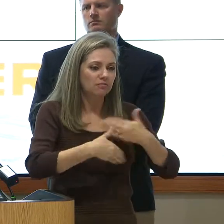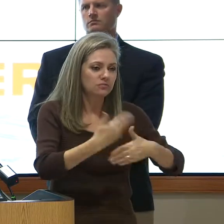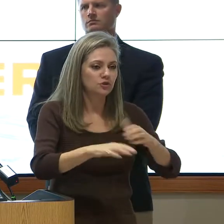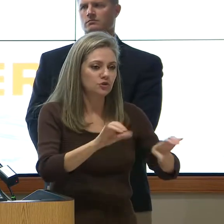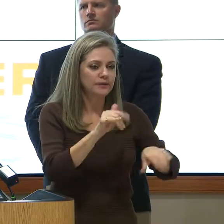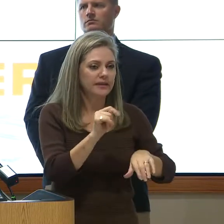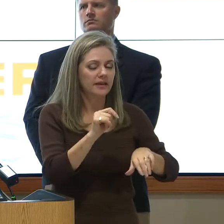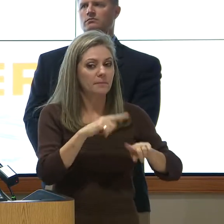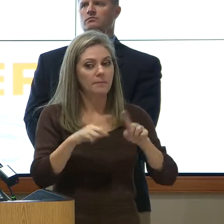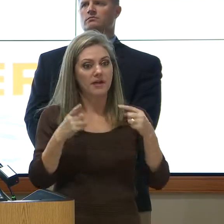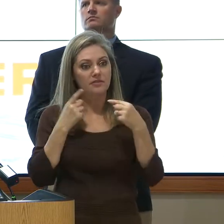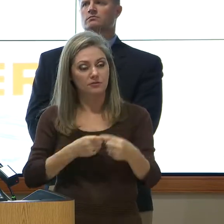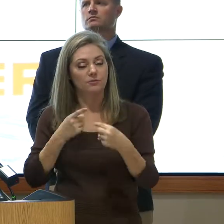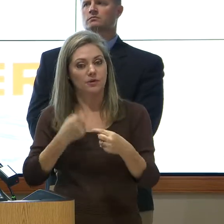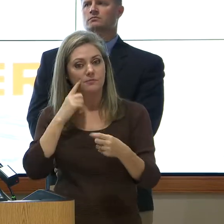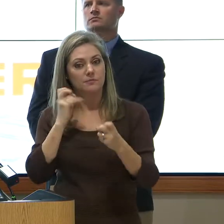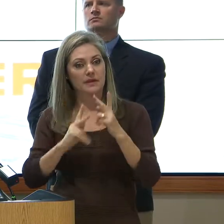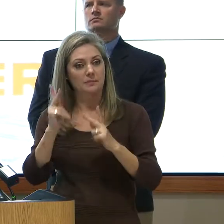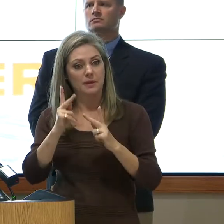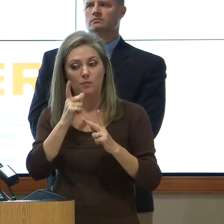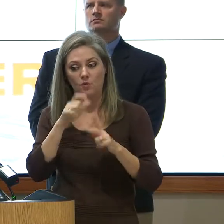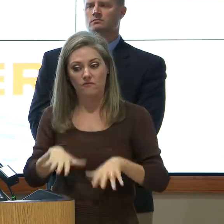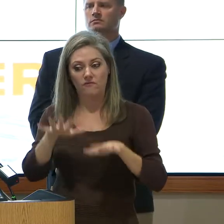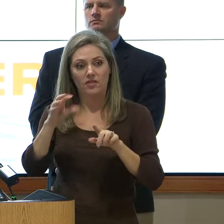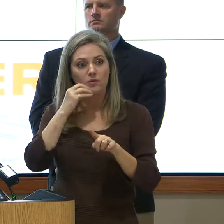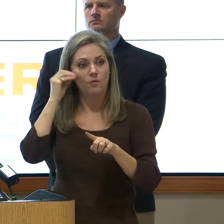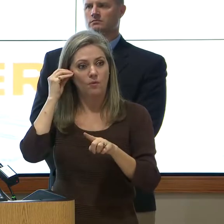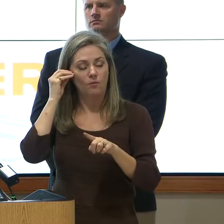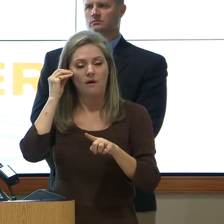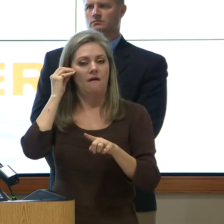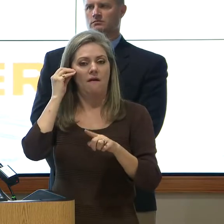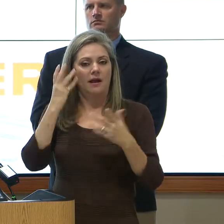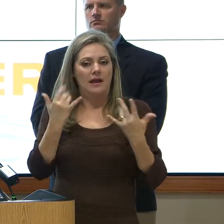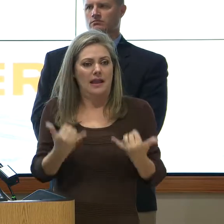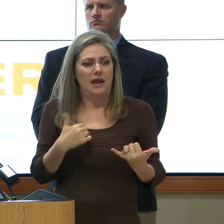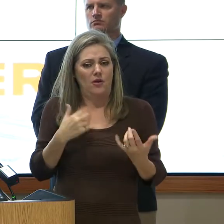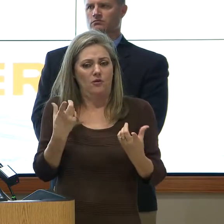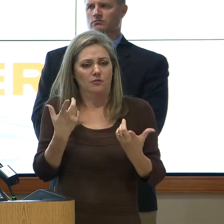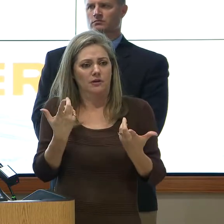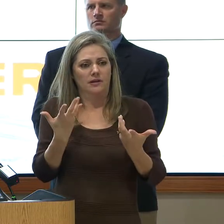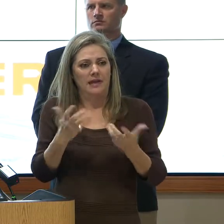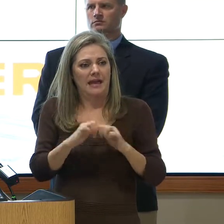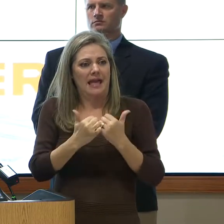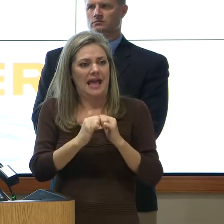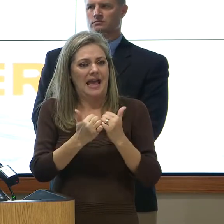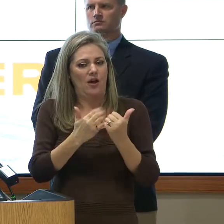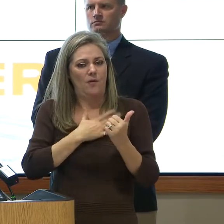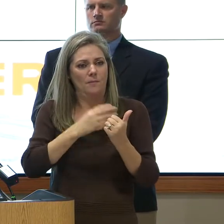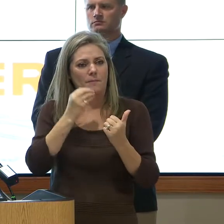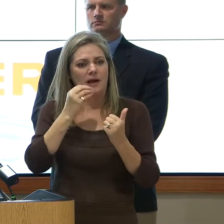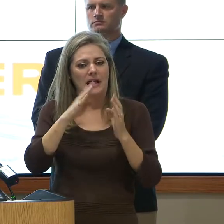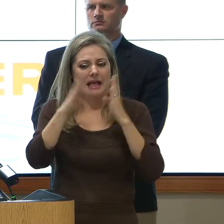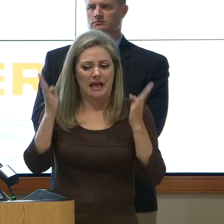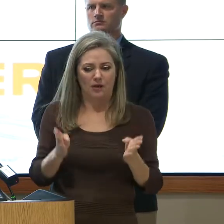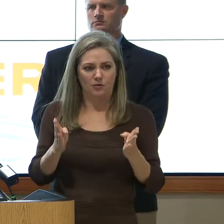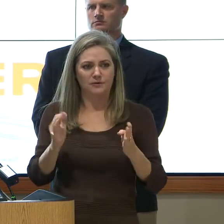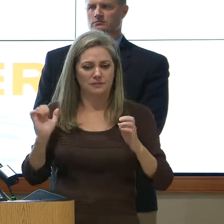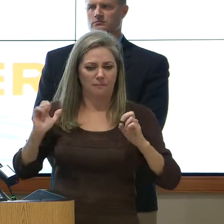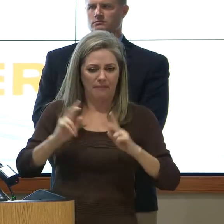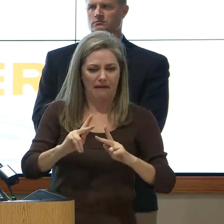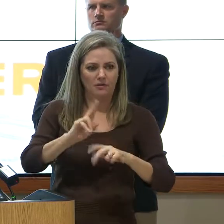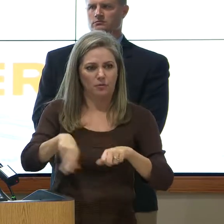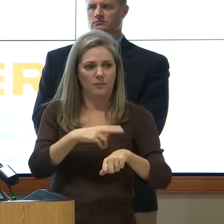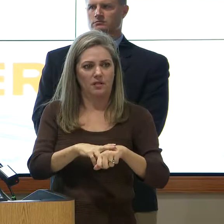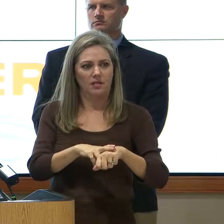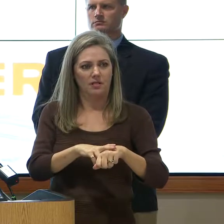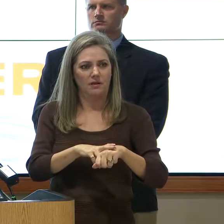for a lot of people who have flooded is how do I get my house back in order? You